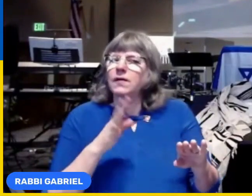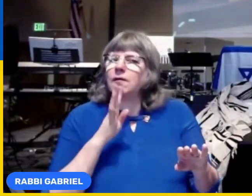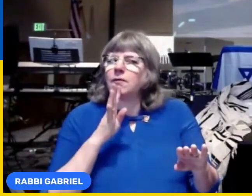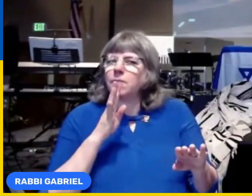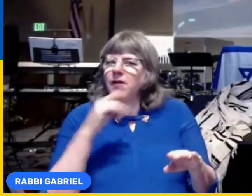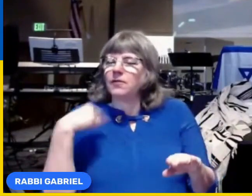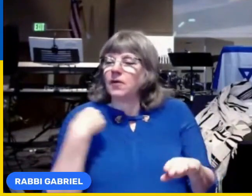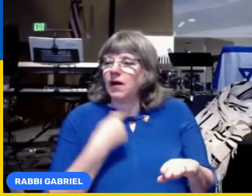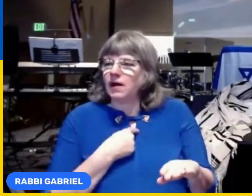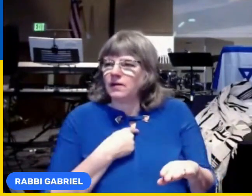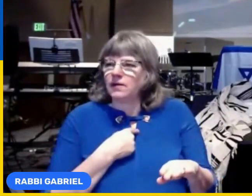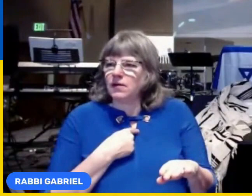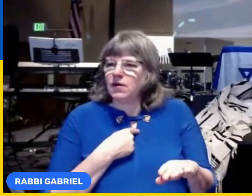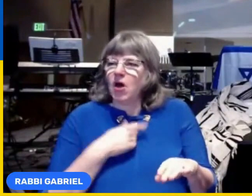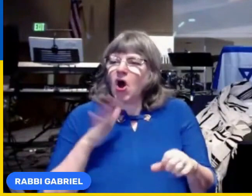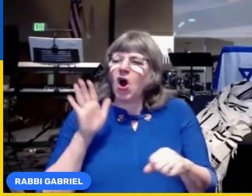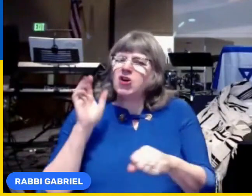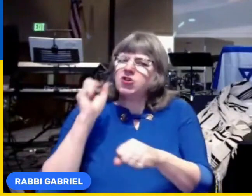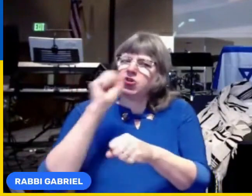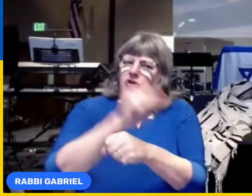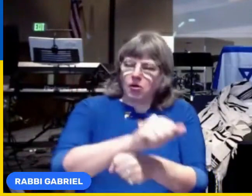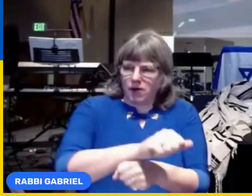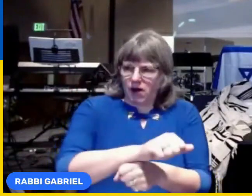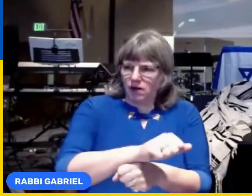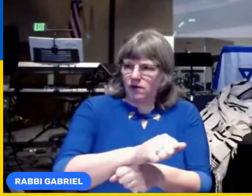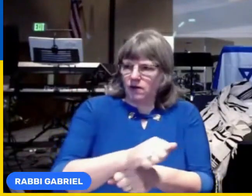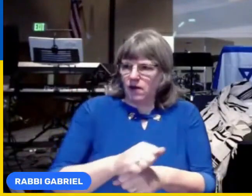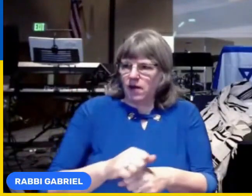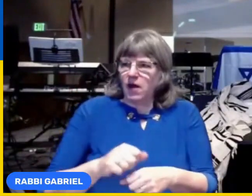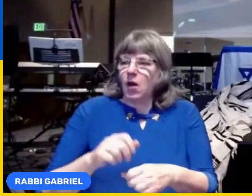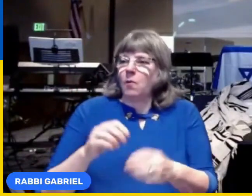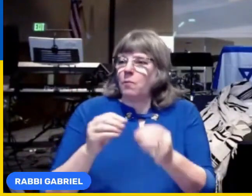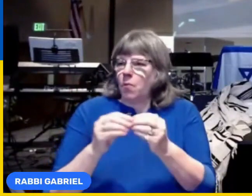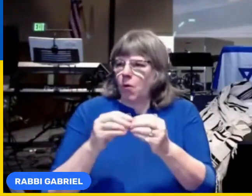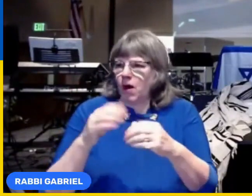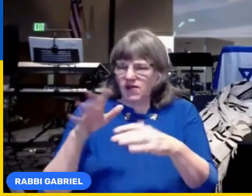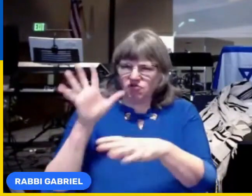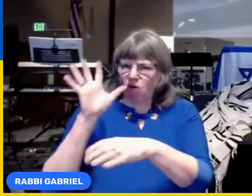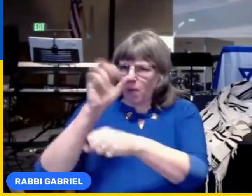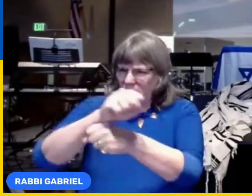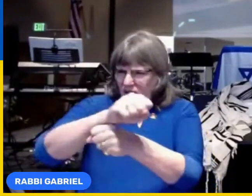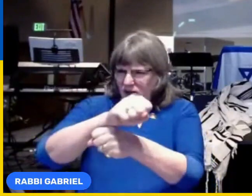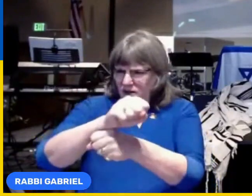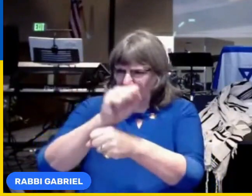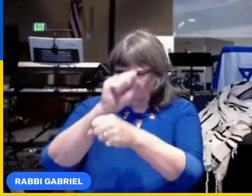desert dominate the voice and the noise of all other voices.